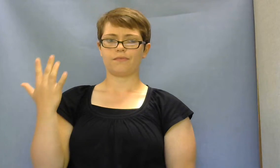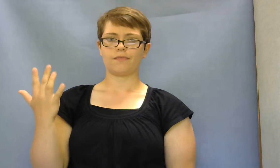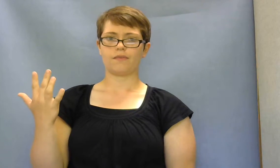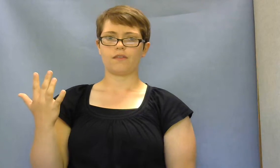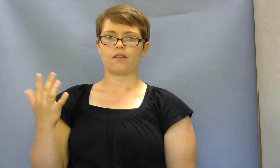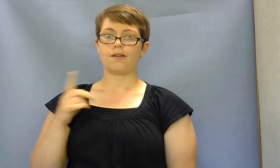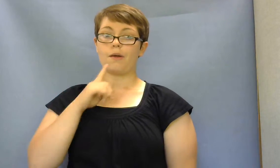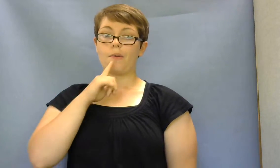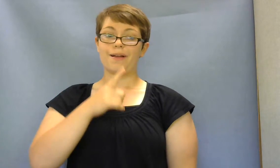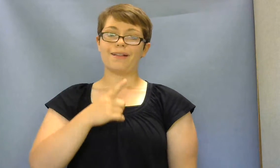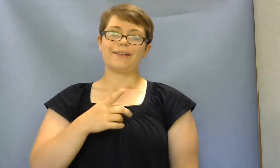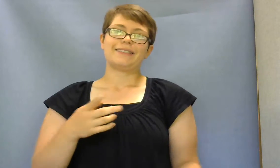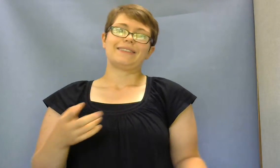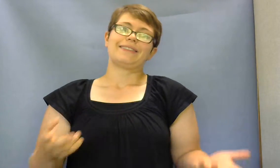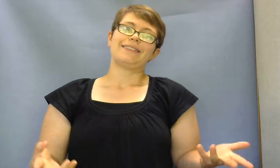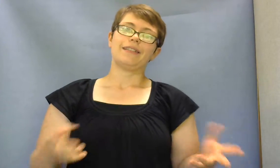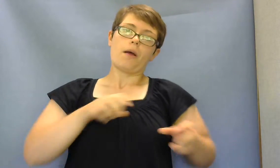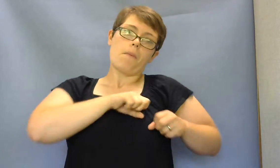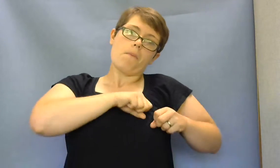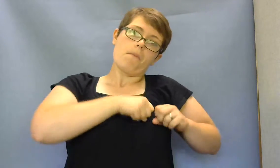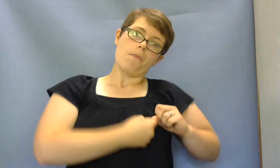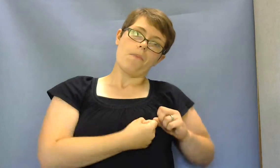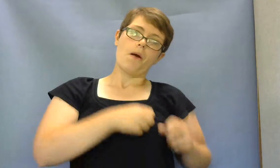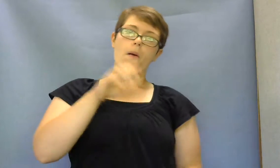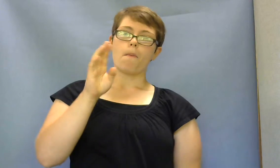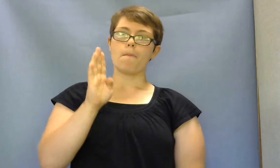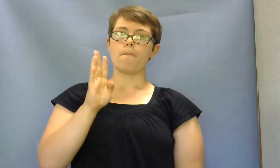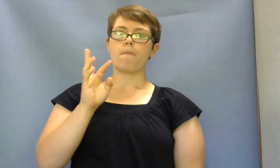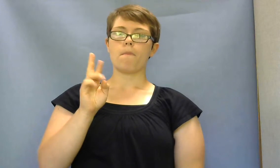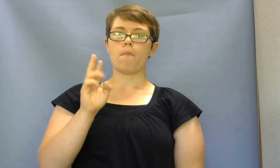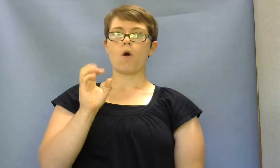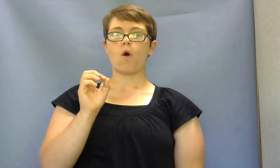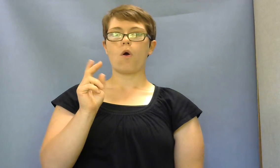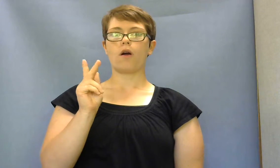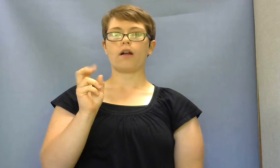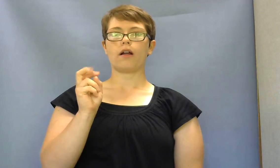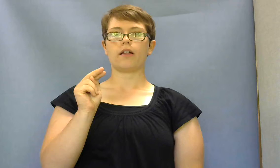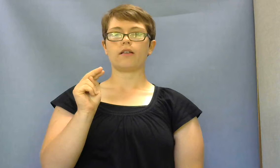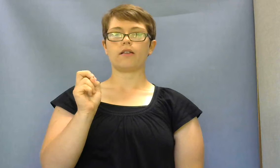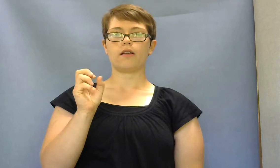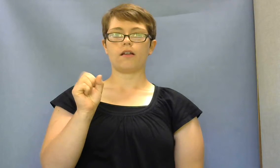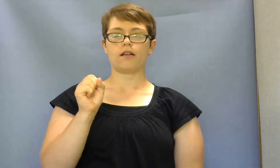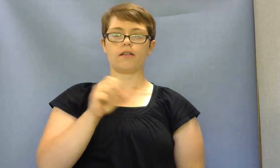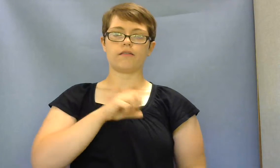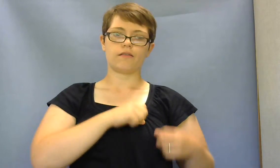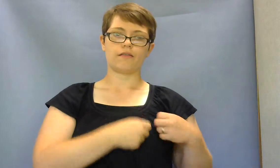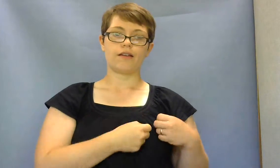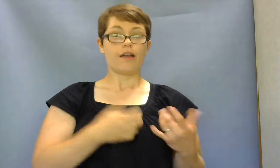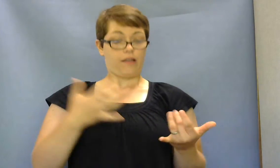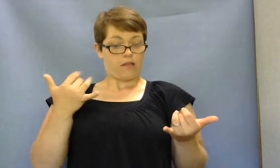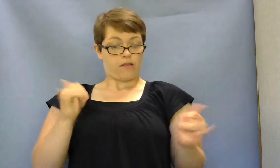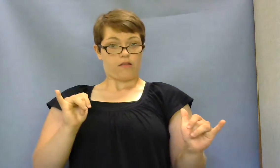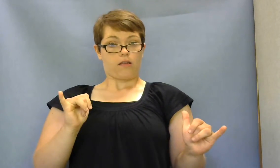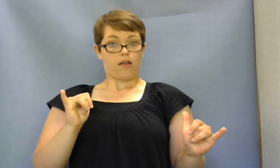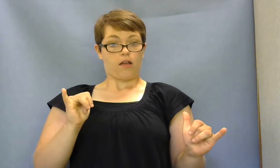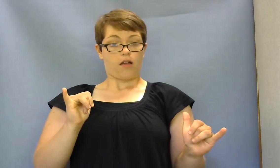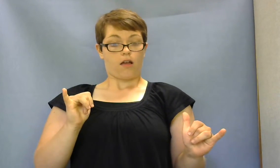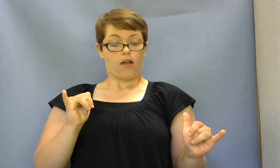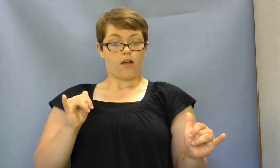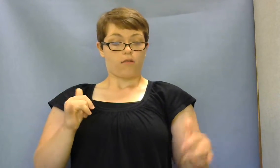Today, I still have no arms and legs. But everything's changed. Everything.